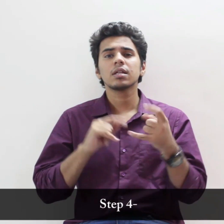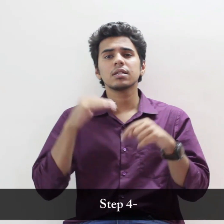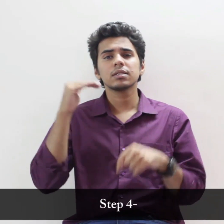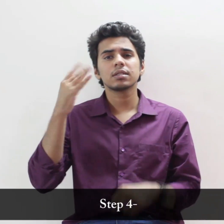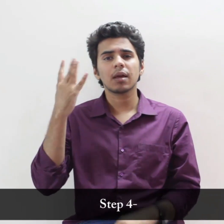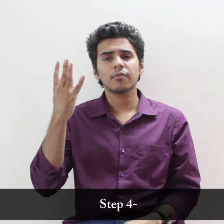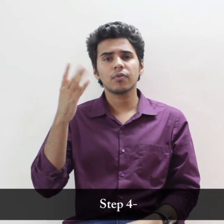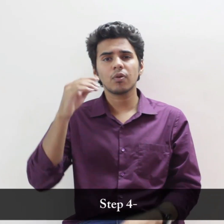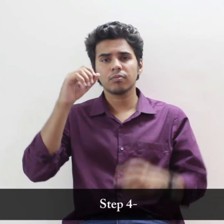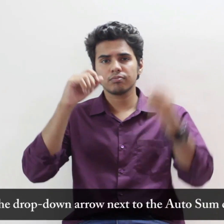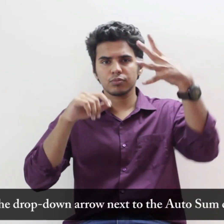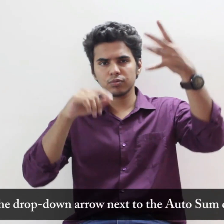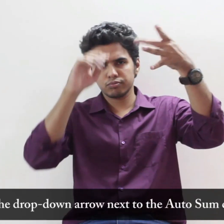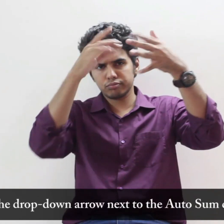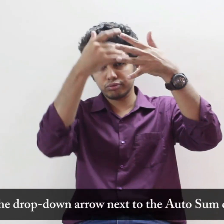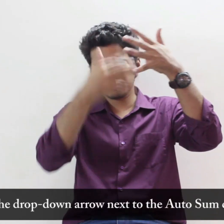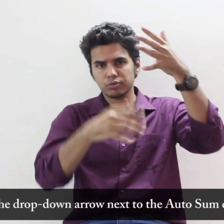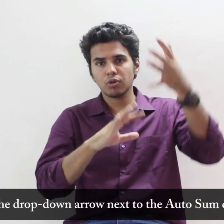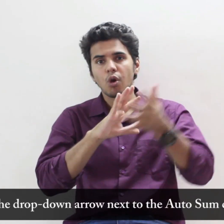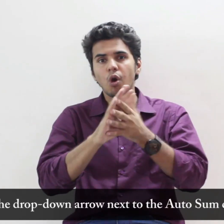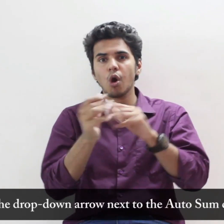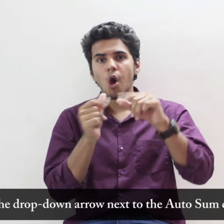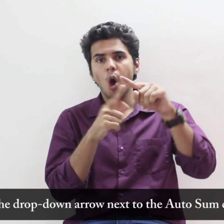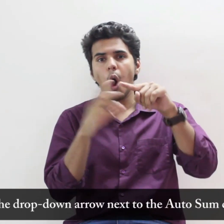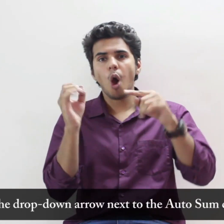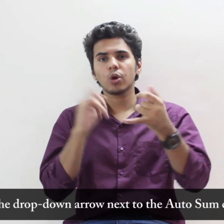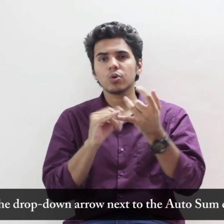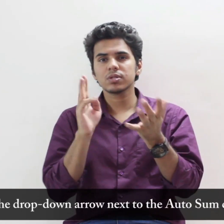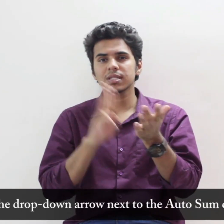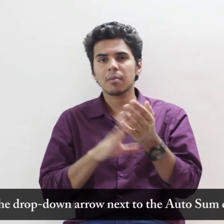Step 4. Select the drop-down arrow next to the AutoSum command.